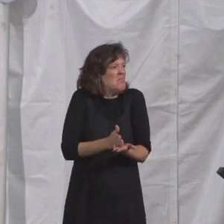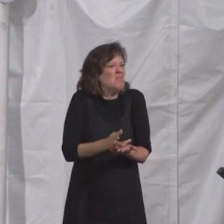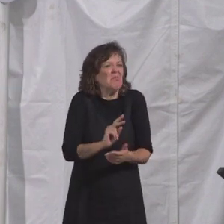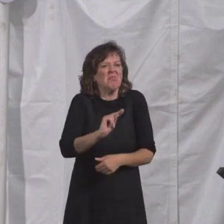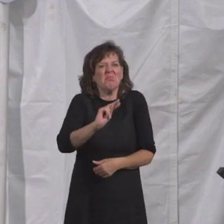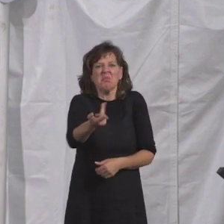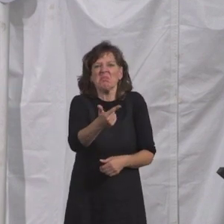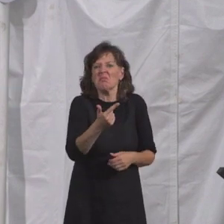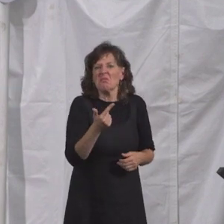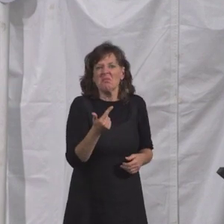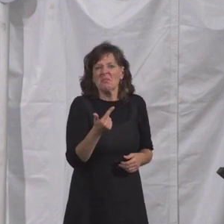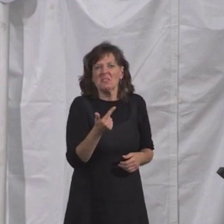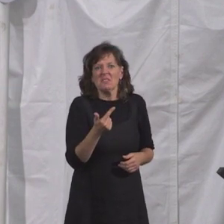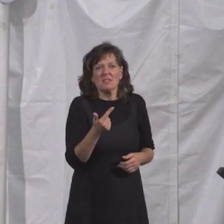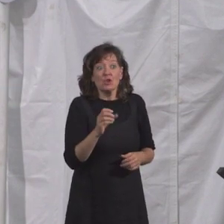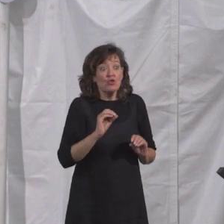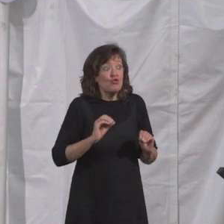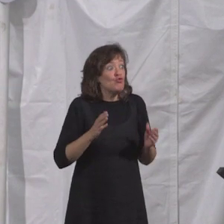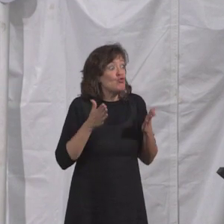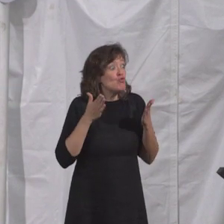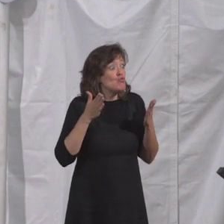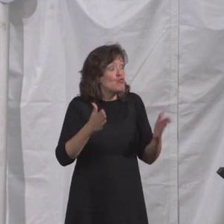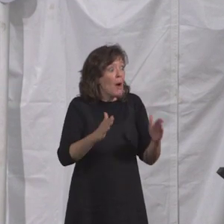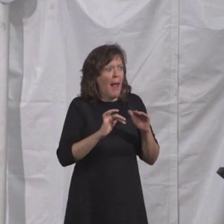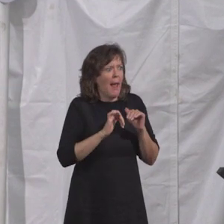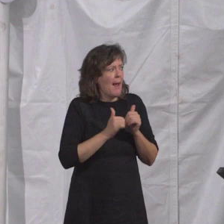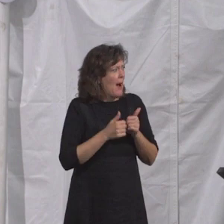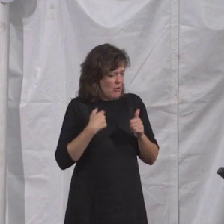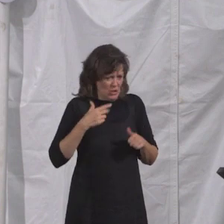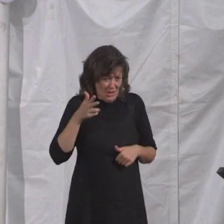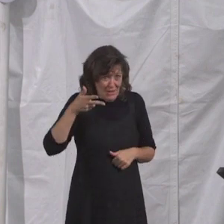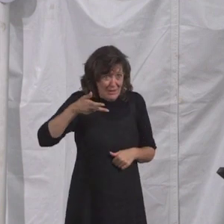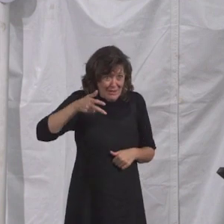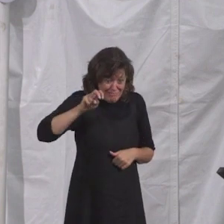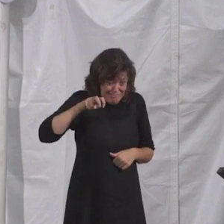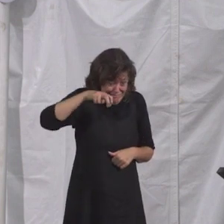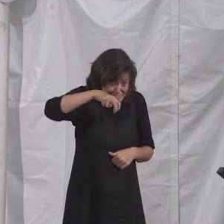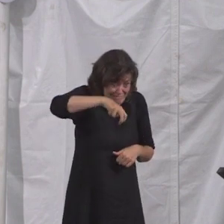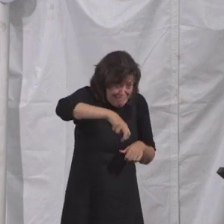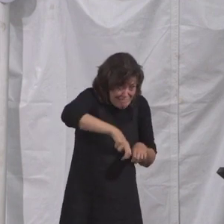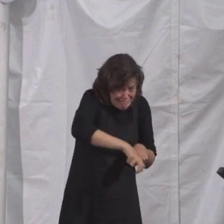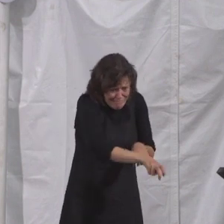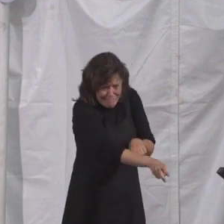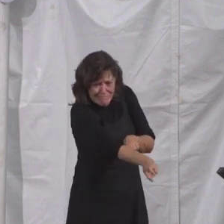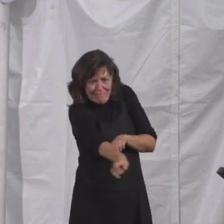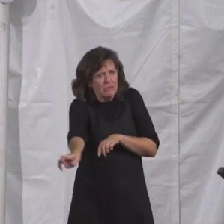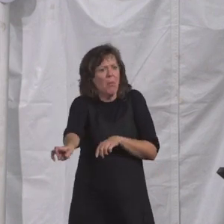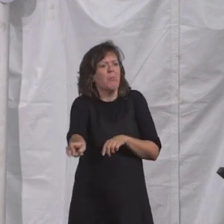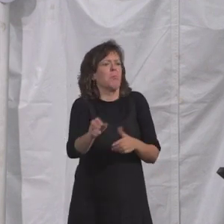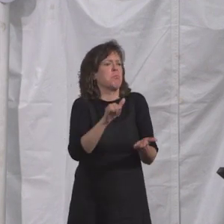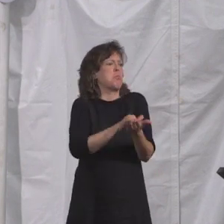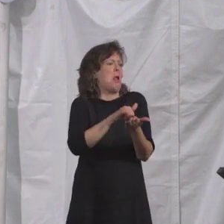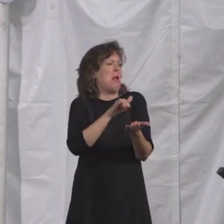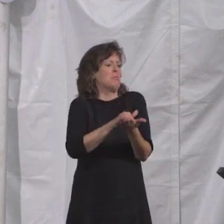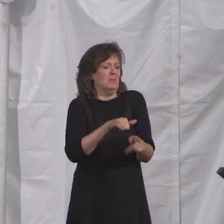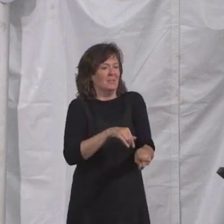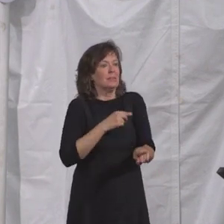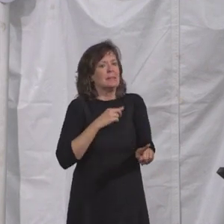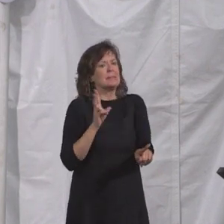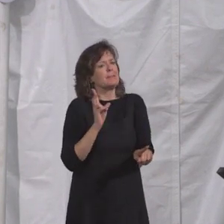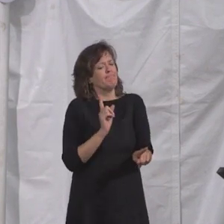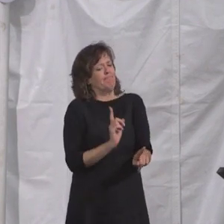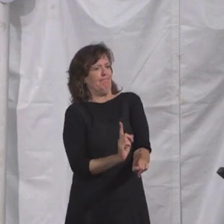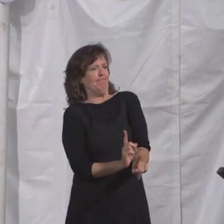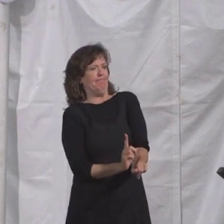it around Wicked Timeout Curve. She was going to go off the road, through the trees, off